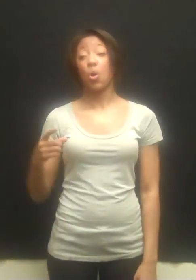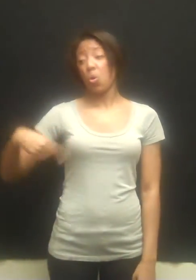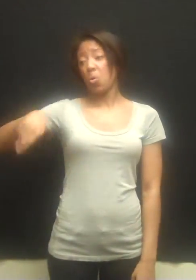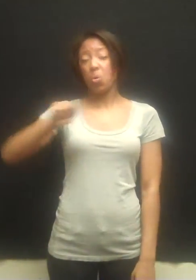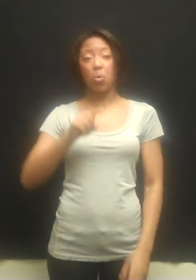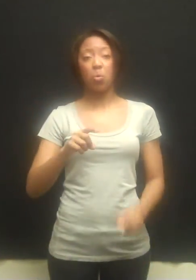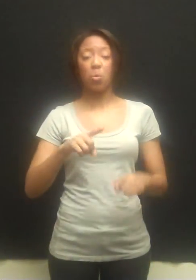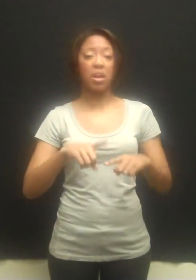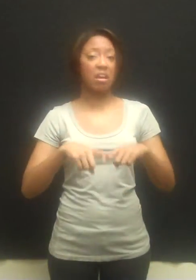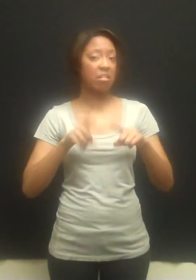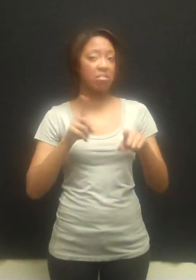Sign language interpreters.